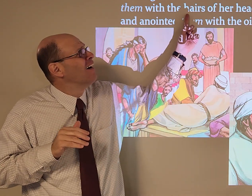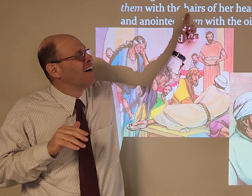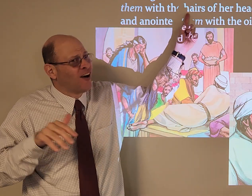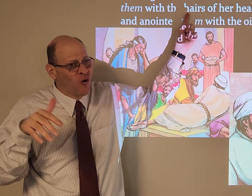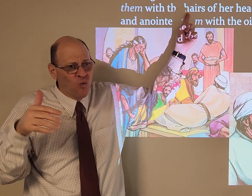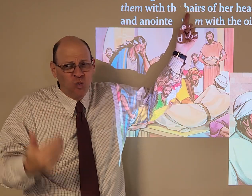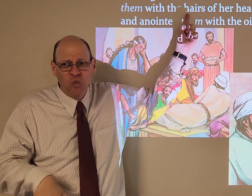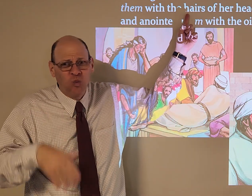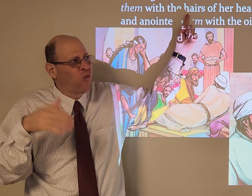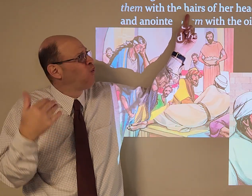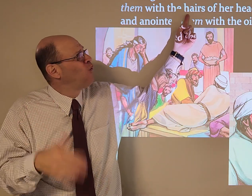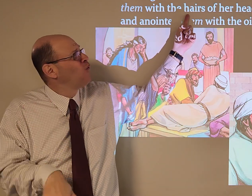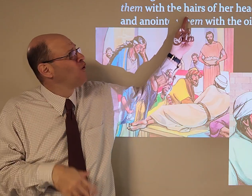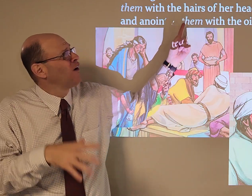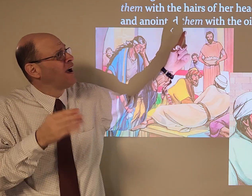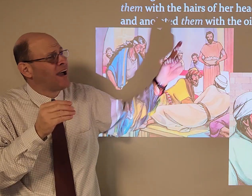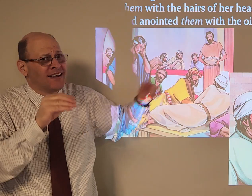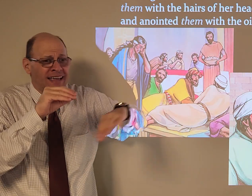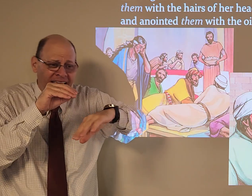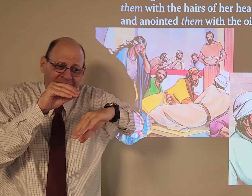and kissed his feet,